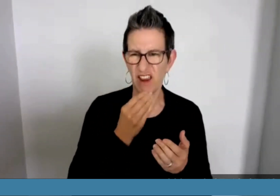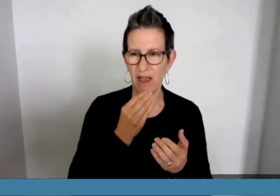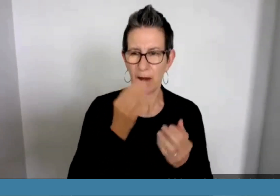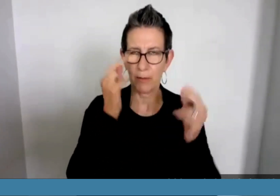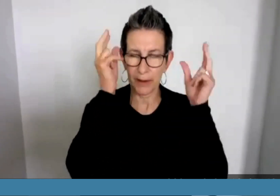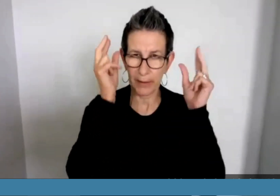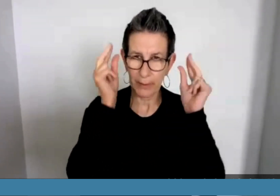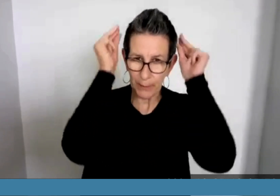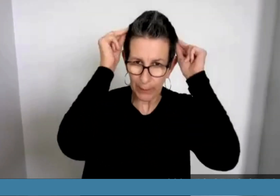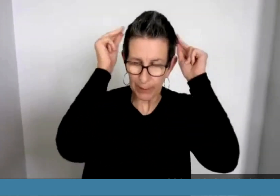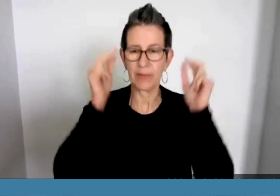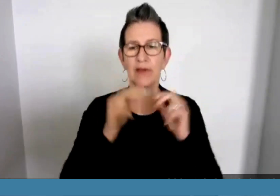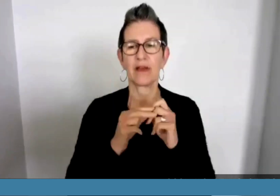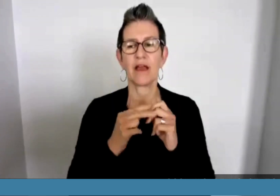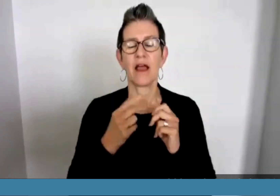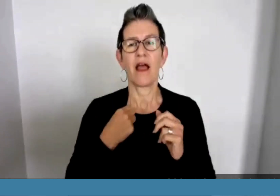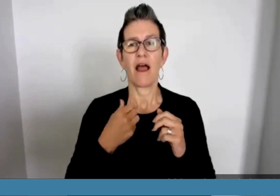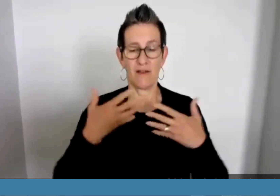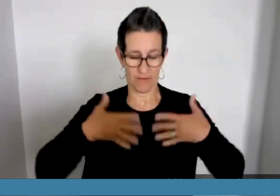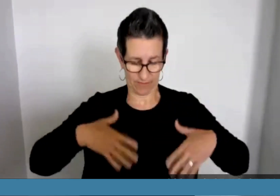and I'm wearing a black top.